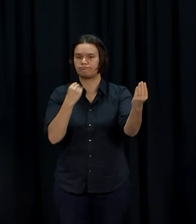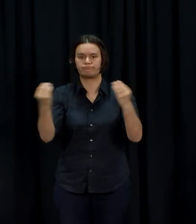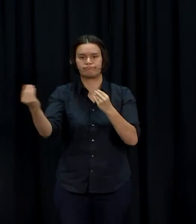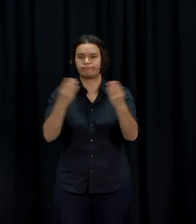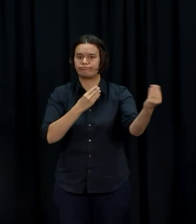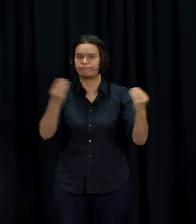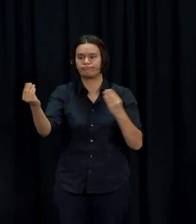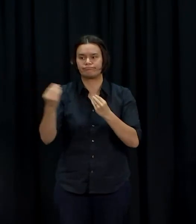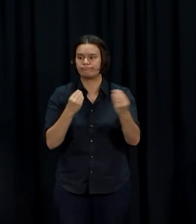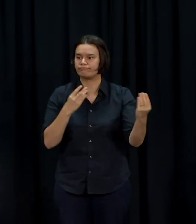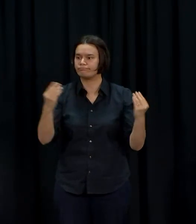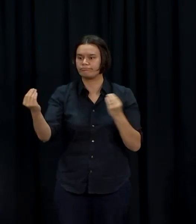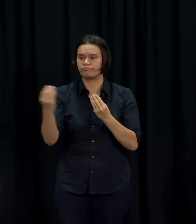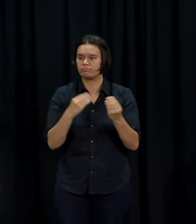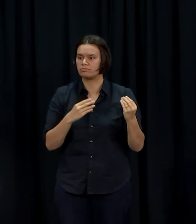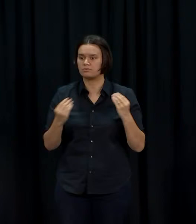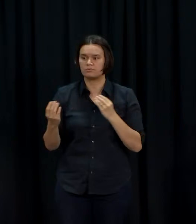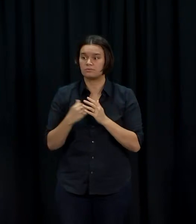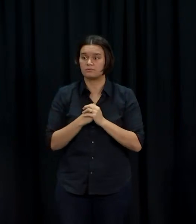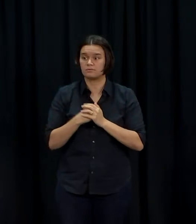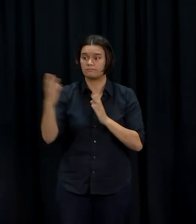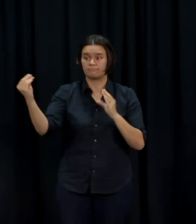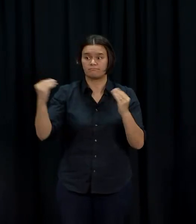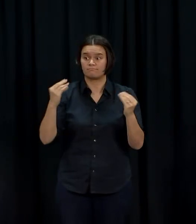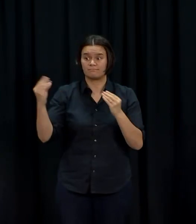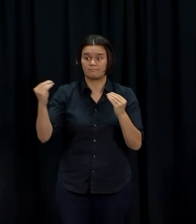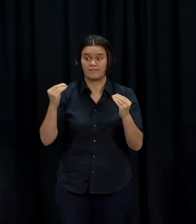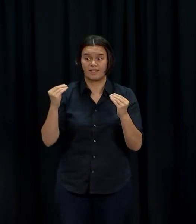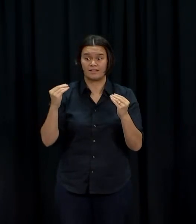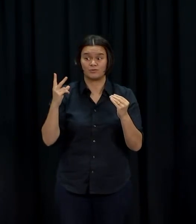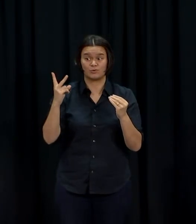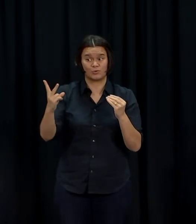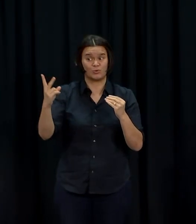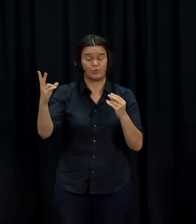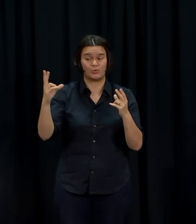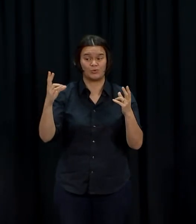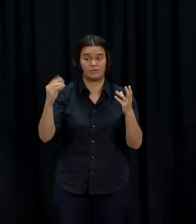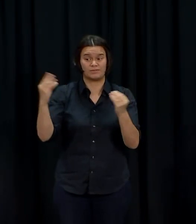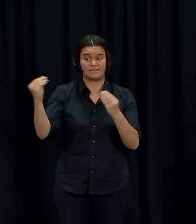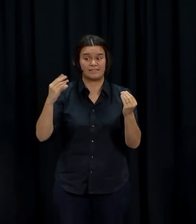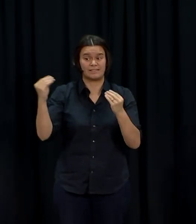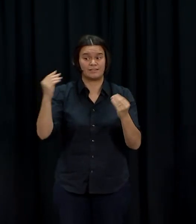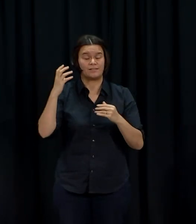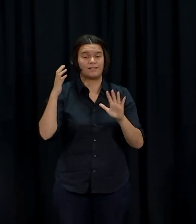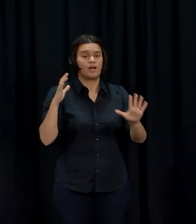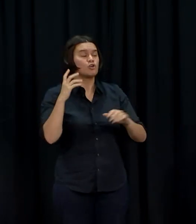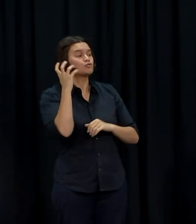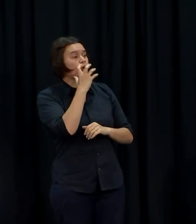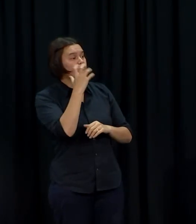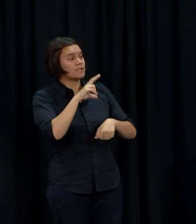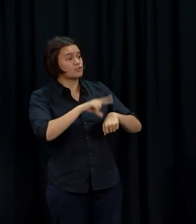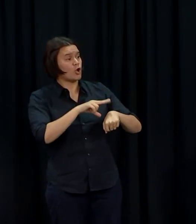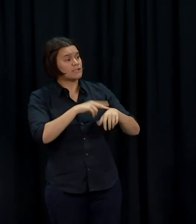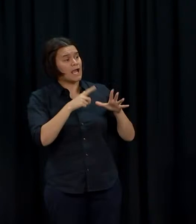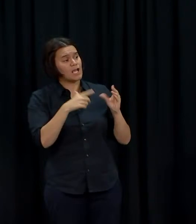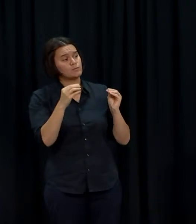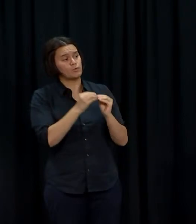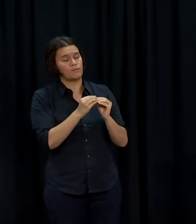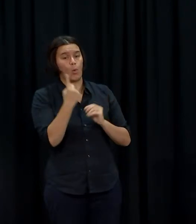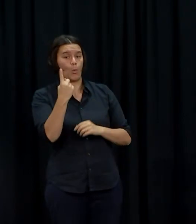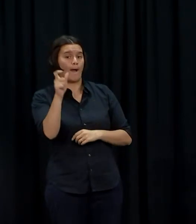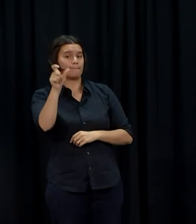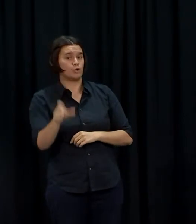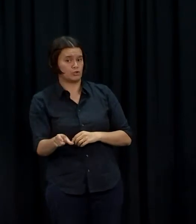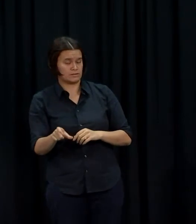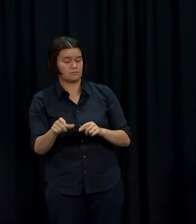Yeah, Henry, sorry, Henry. What is the shelf life of rapid antigen testing? I talked to someone who had a